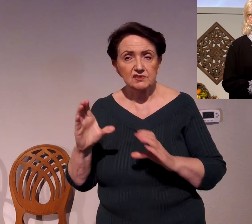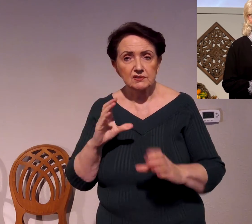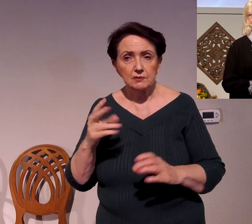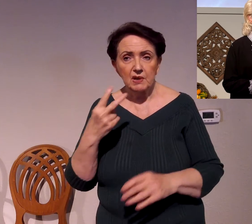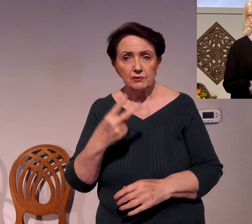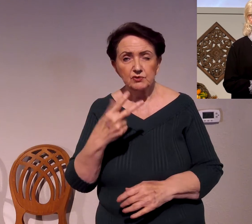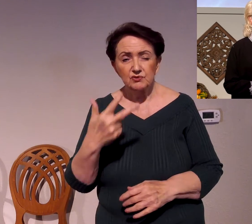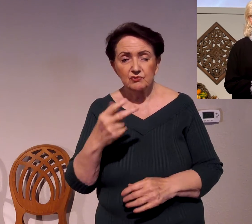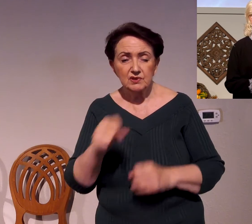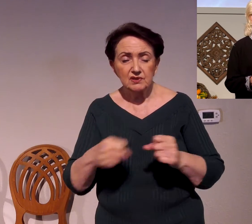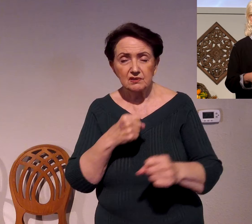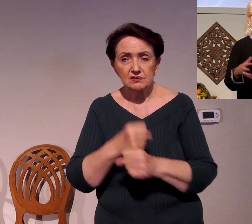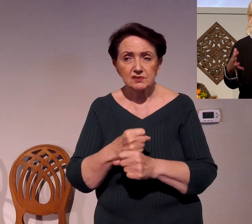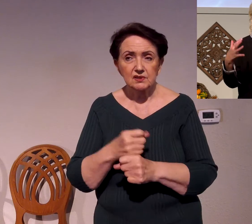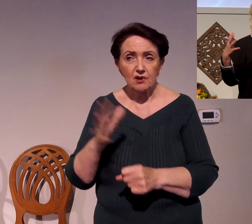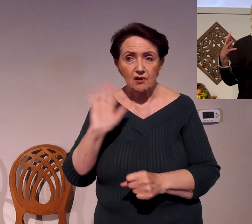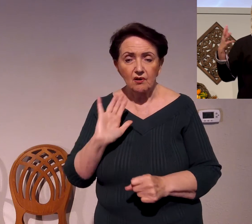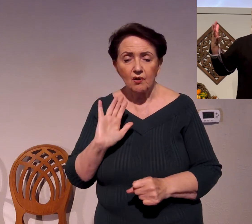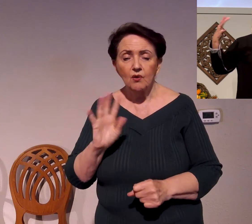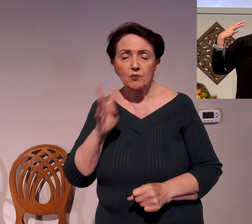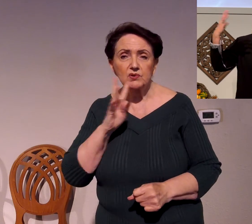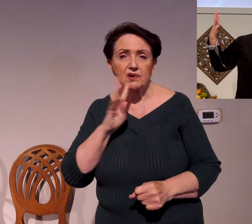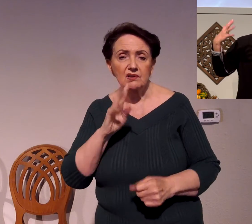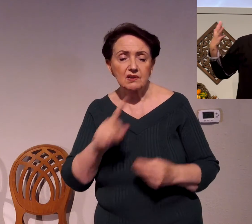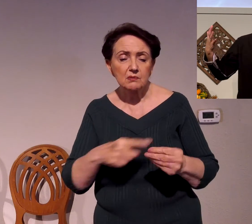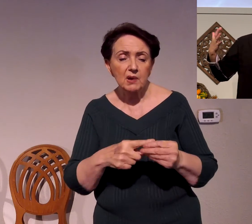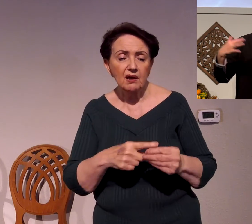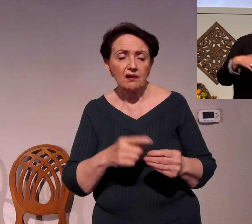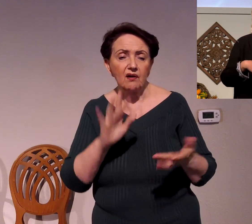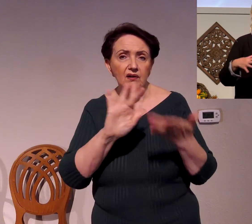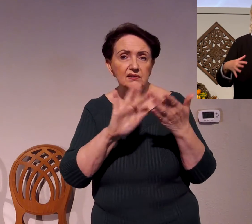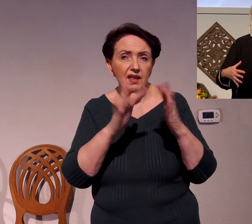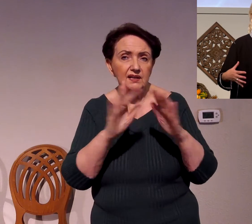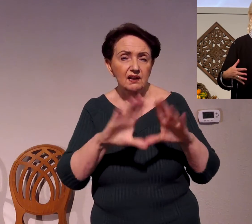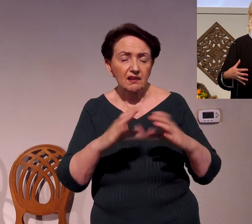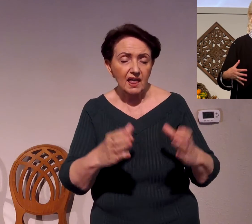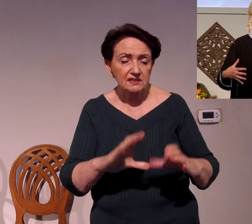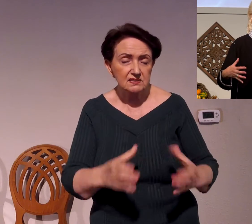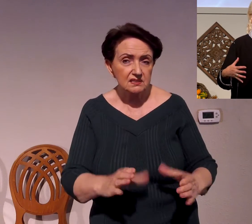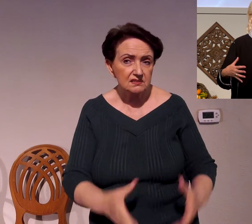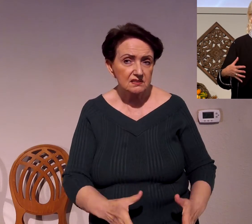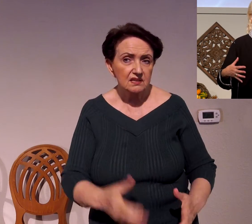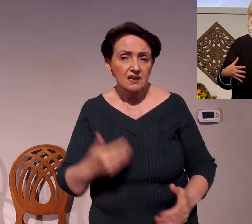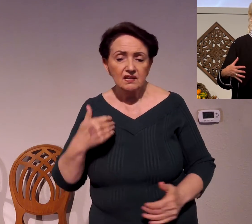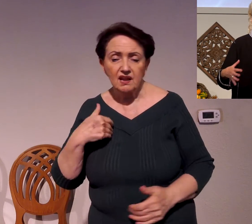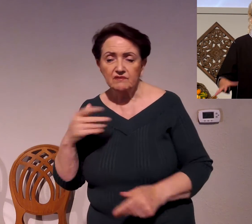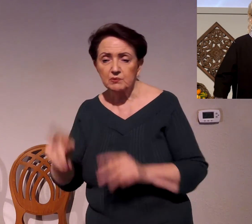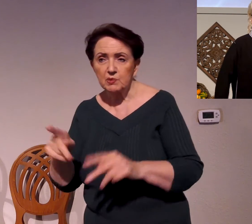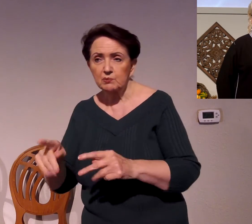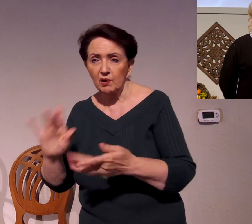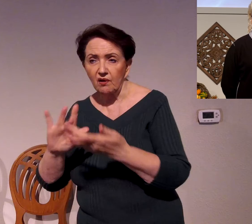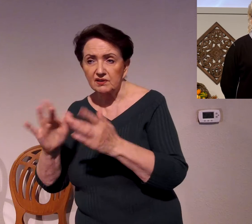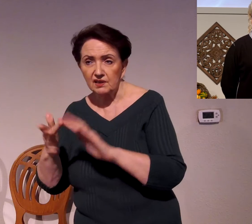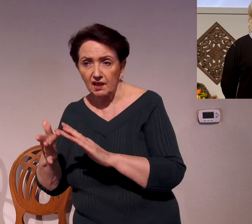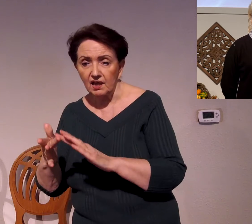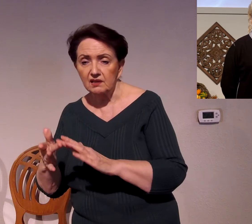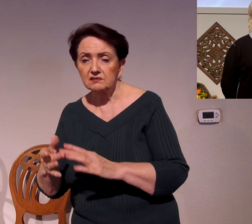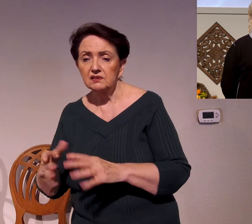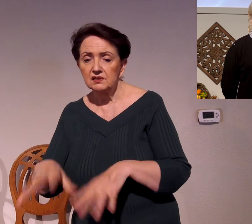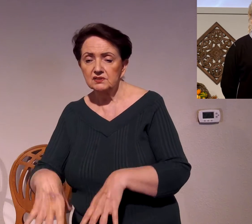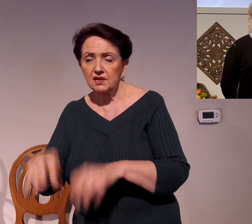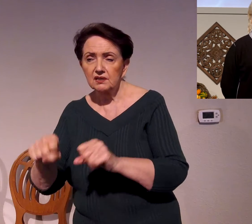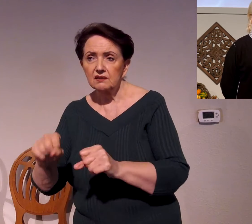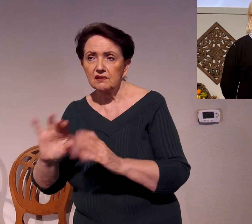about putting classes online and having people online in the classroom, I was like, I'm not touching